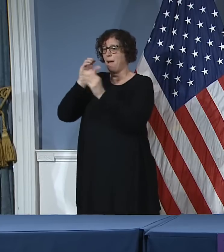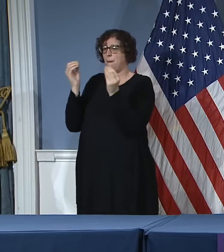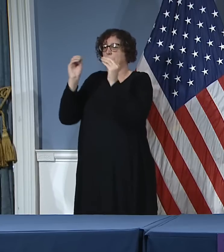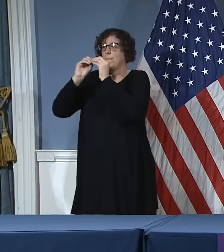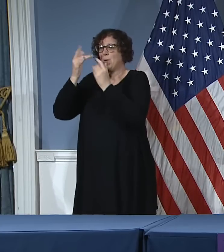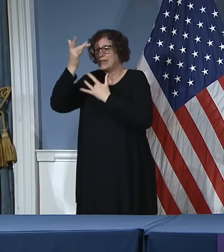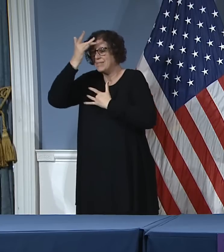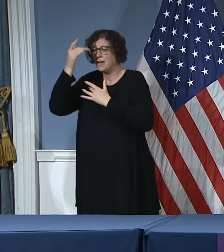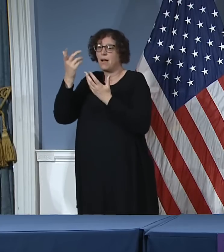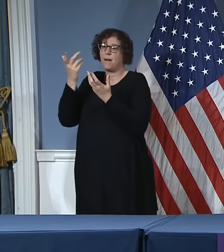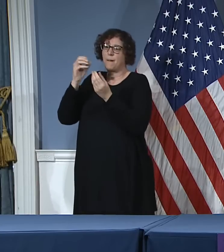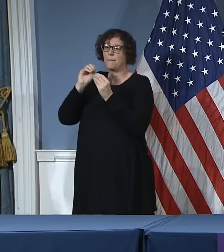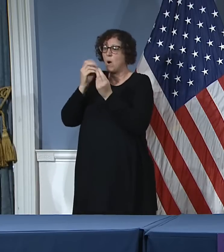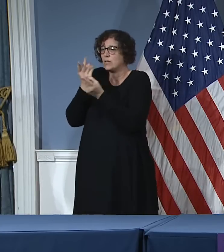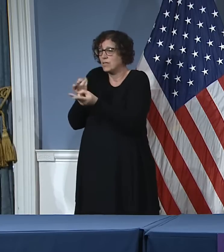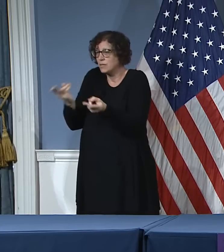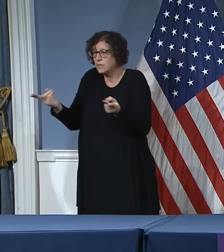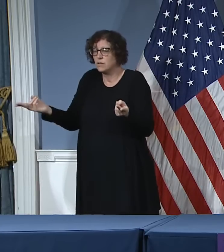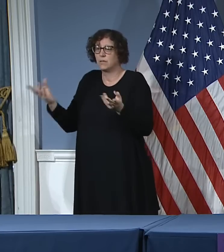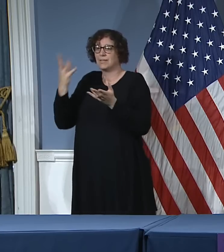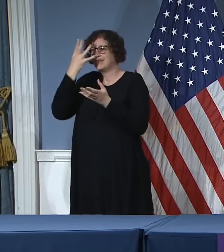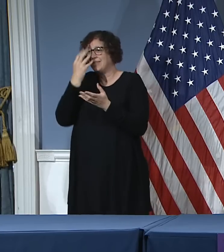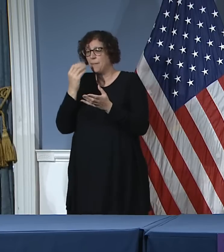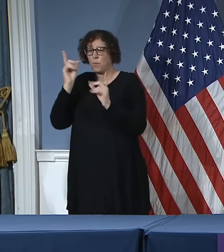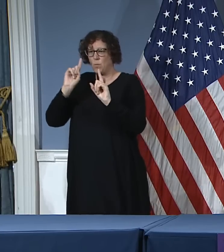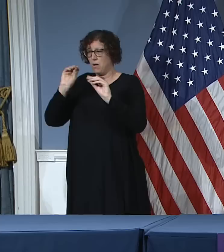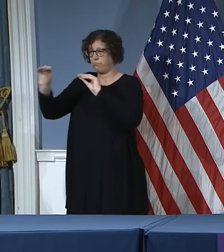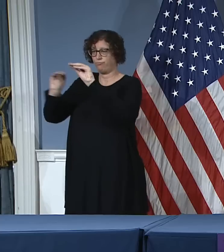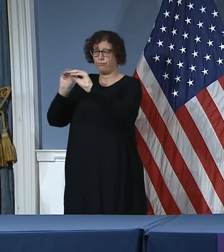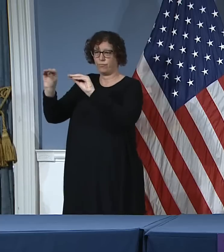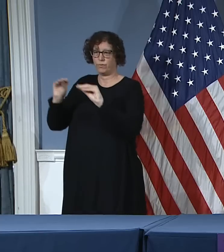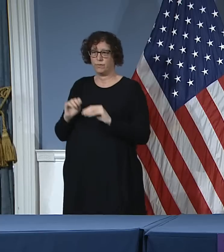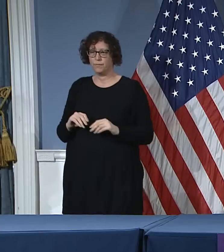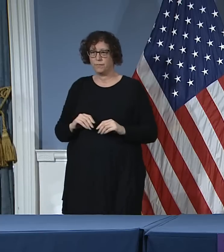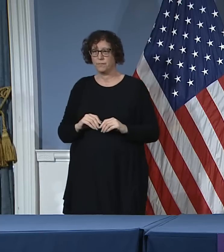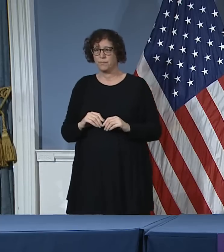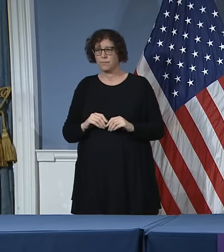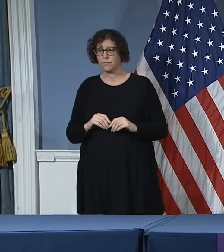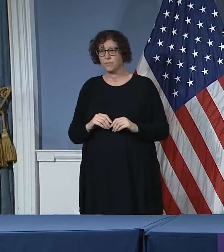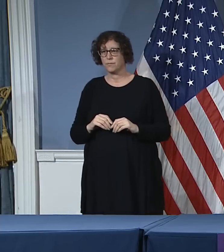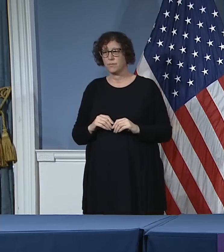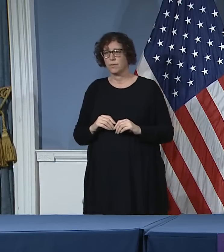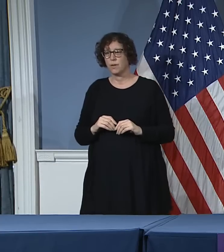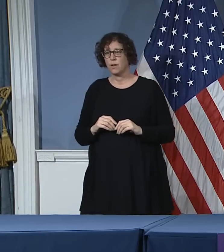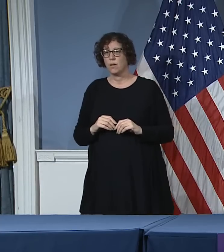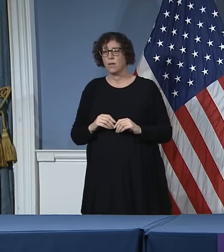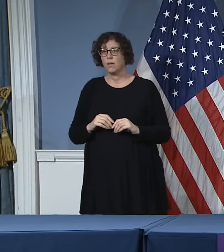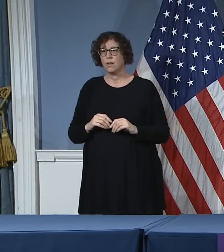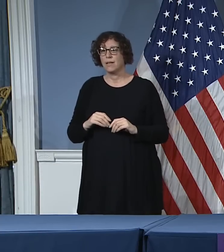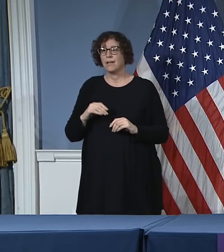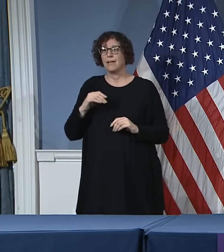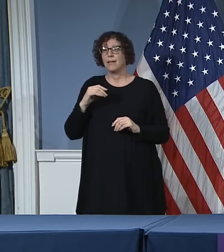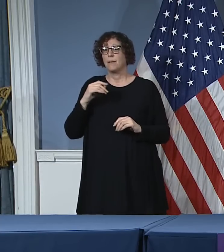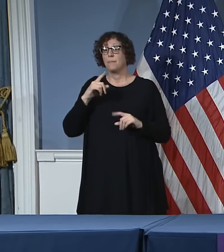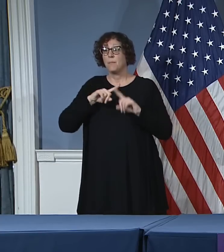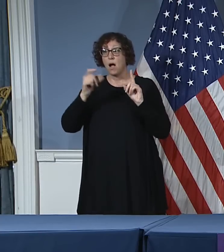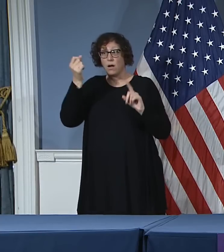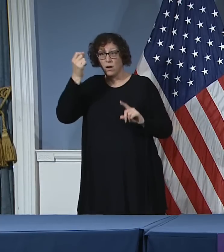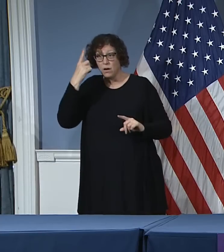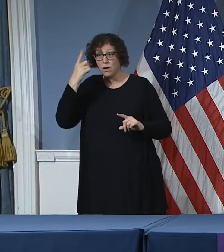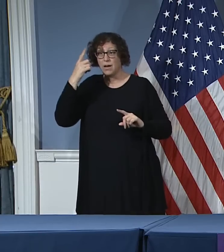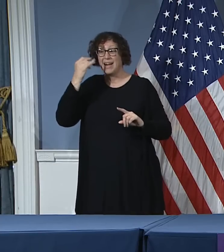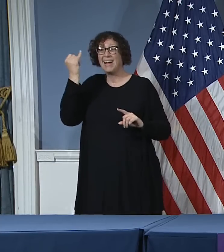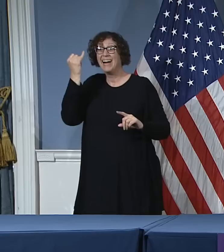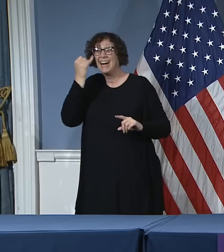everyone, even in a situation like that where we're trying to make sure we're serving people, if the wrong kind of lines develop, and this is something Dermot and I have